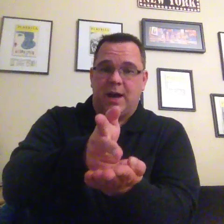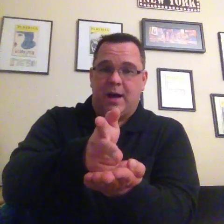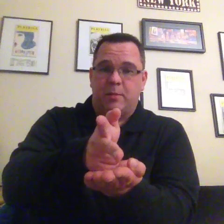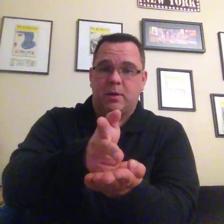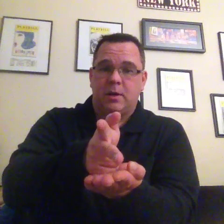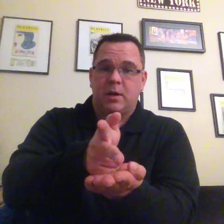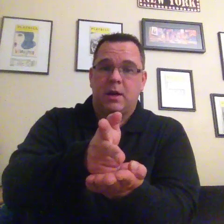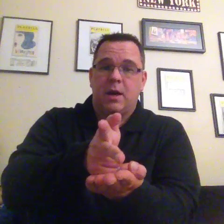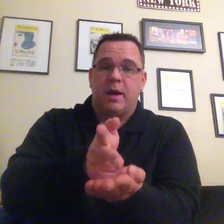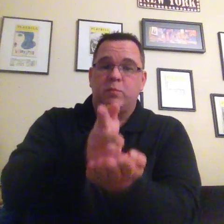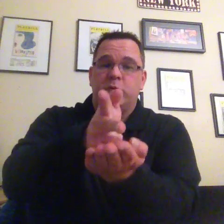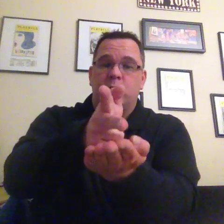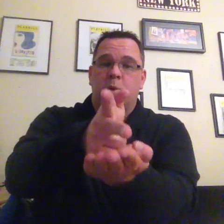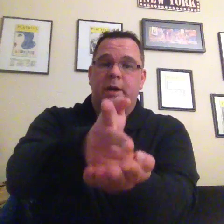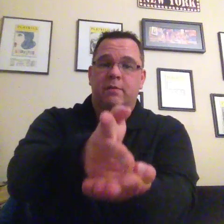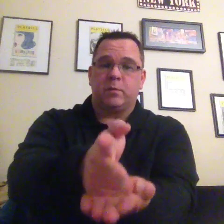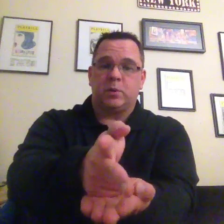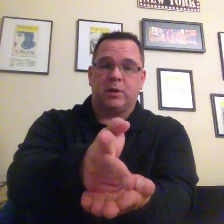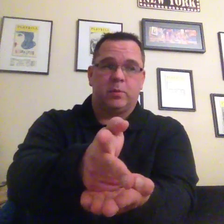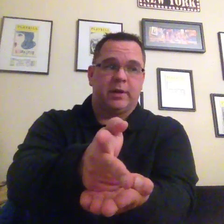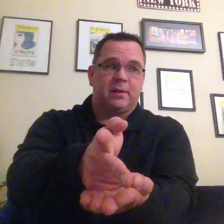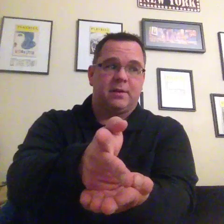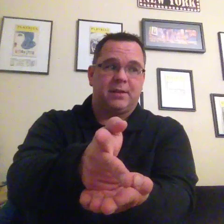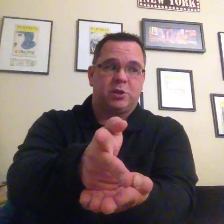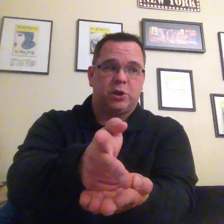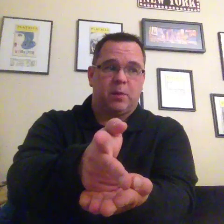top, and move it away from you a little bit. That's ship.